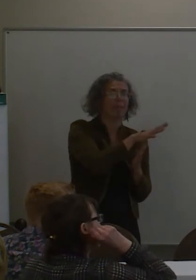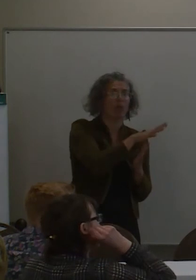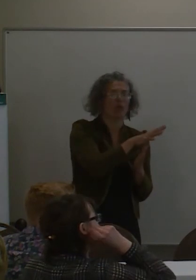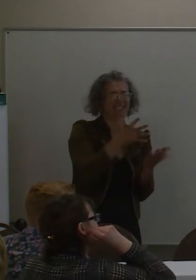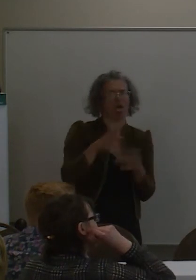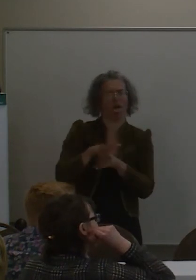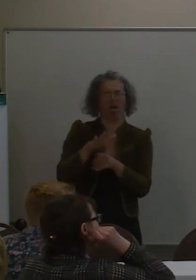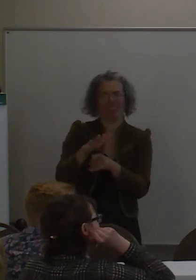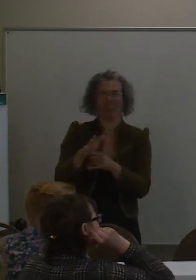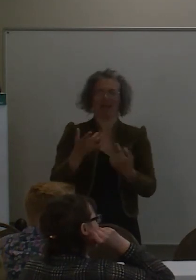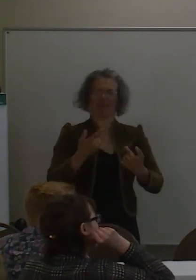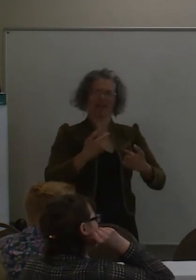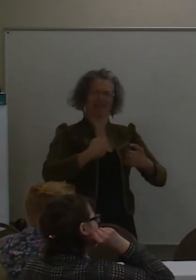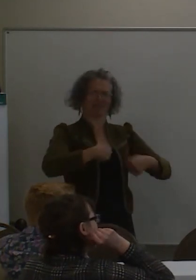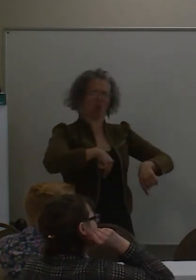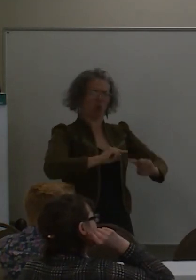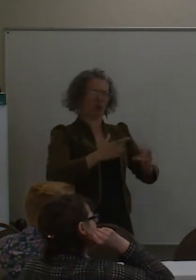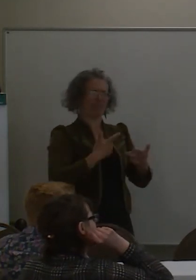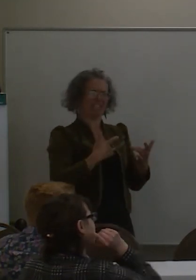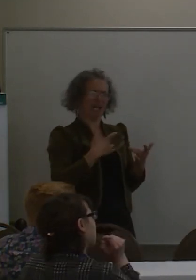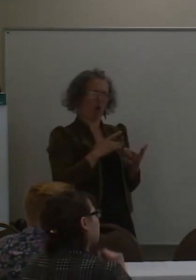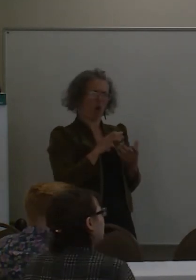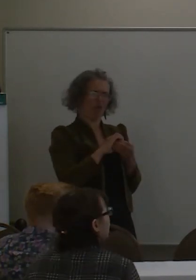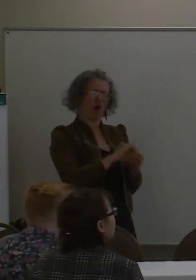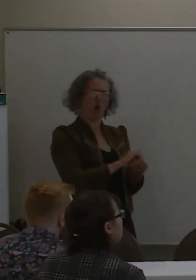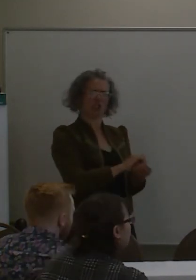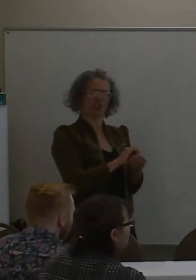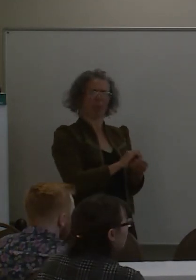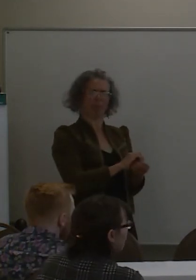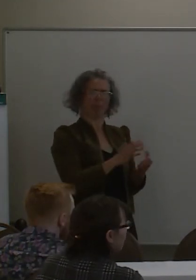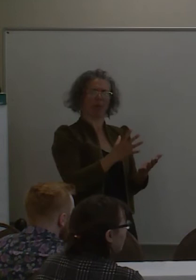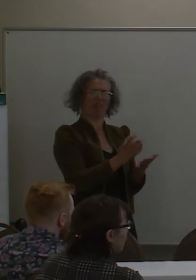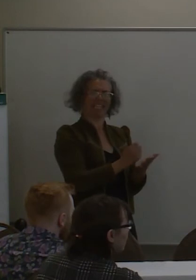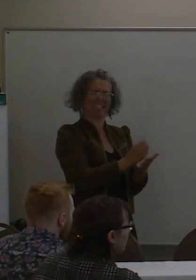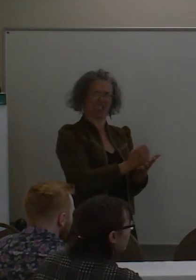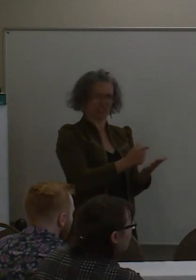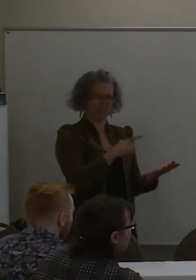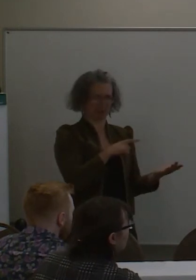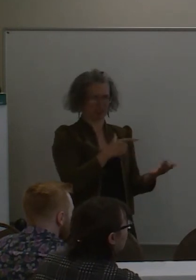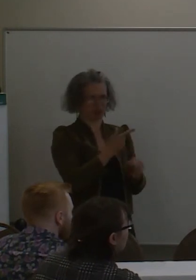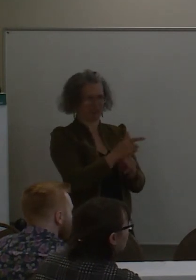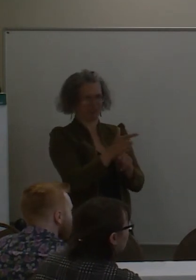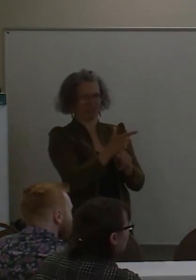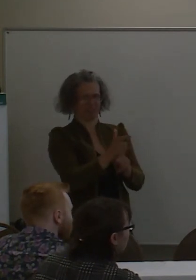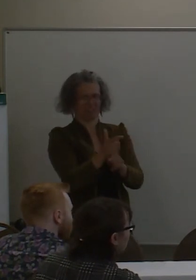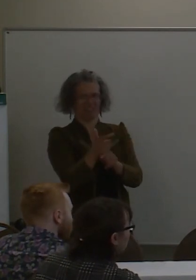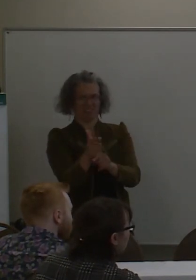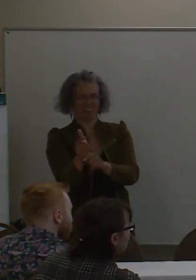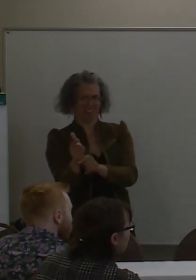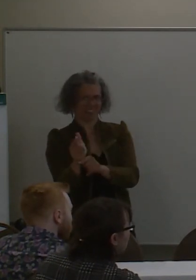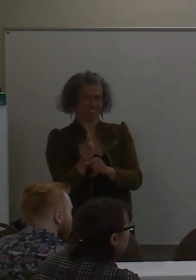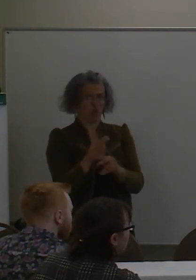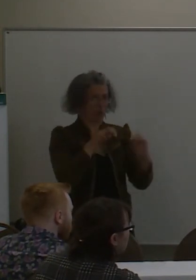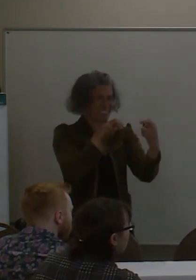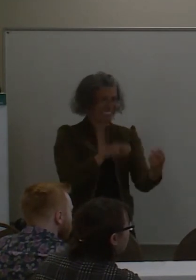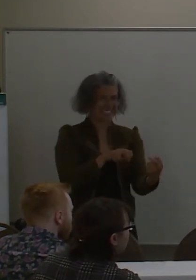the creators here, so we feel ownership because we were the audio recorders and producers. But we also spoke to these people. We sat down at tables